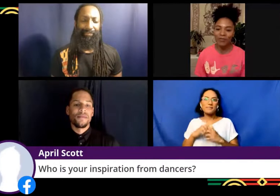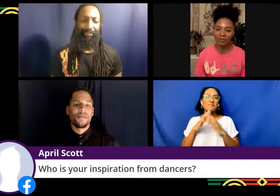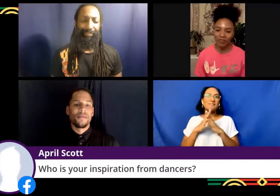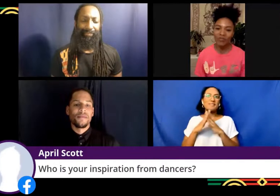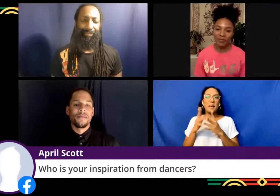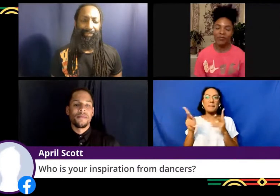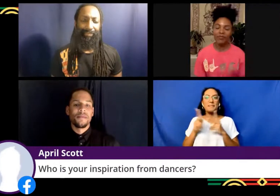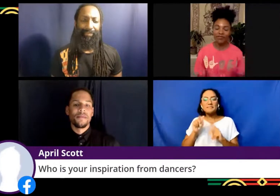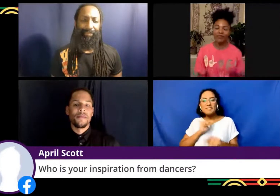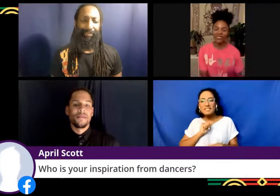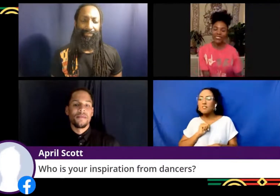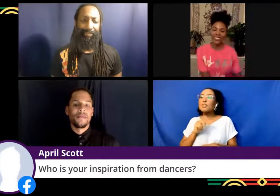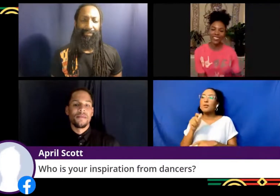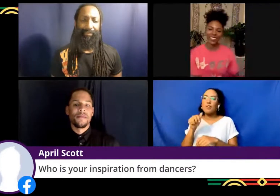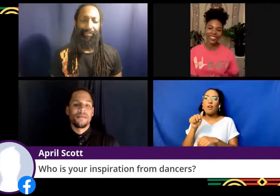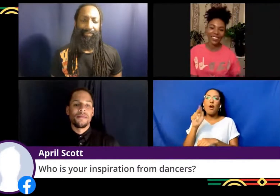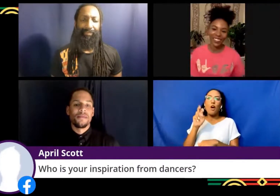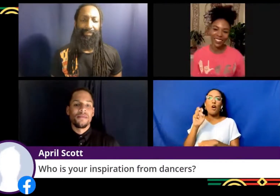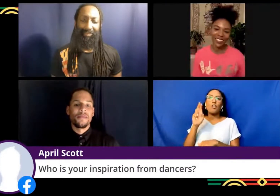inspiration.